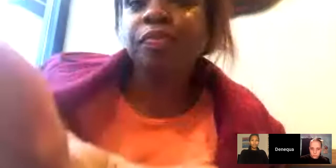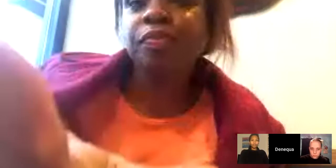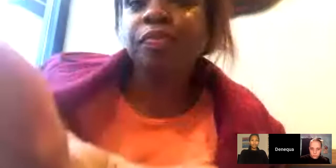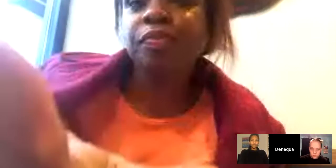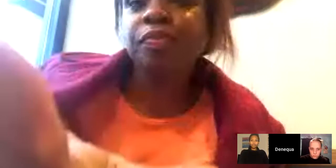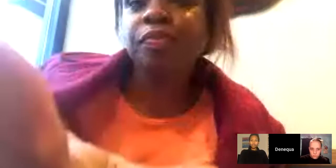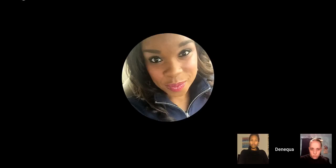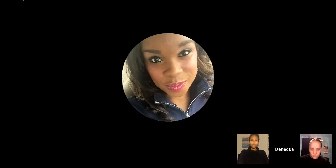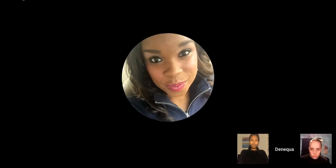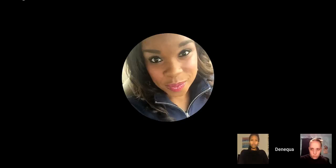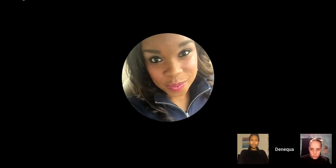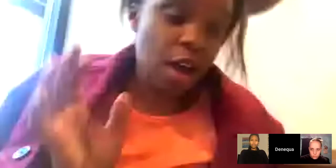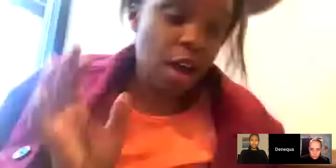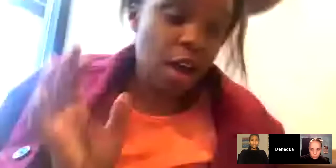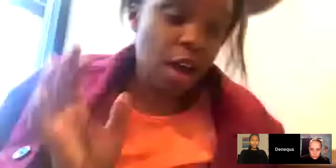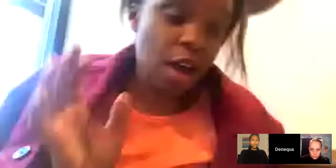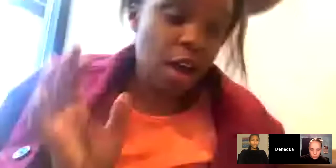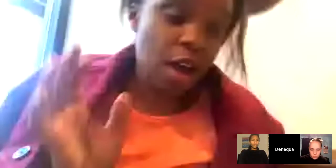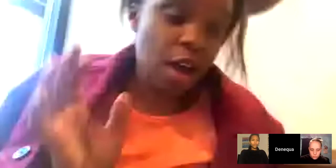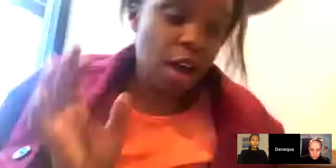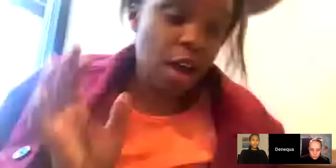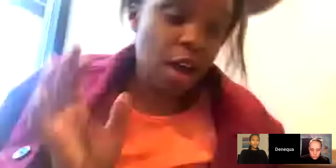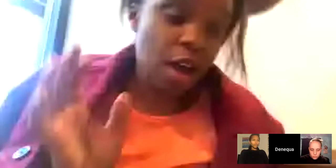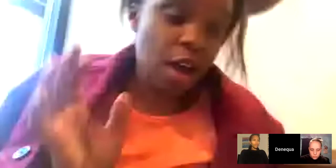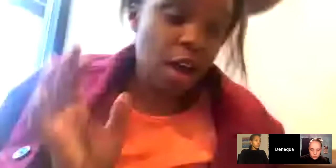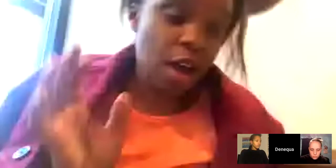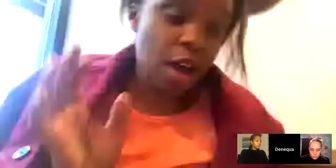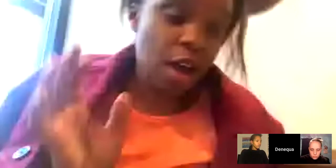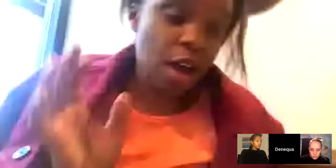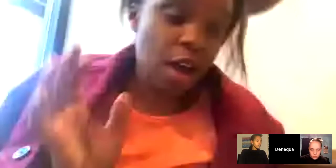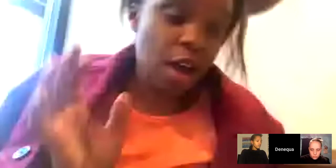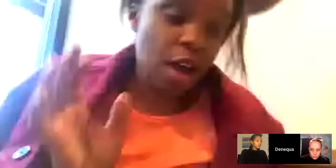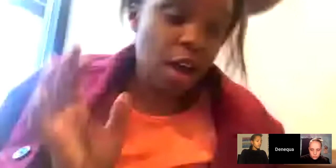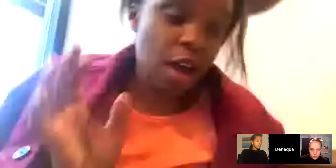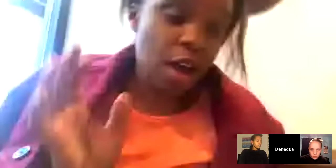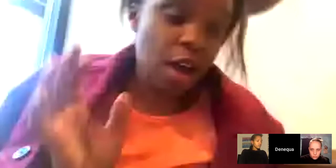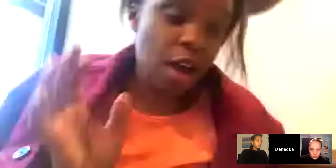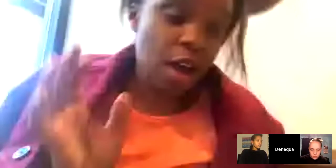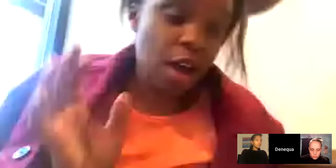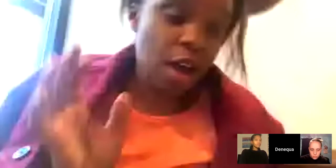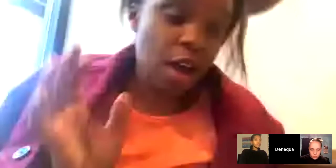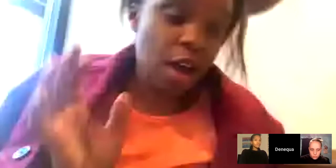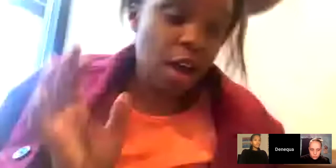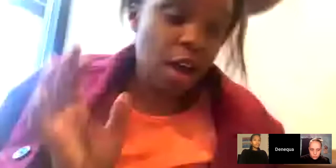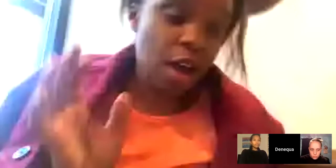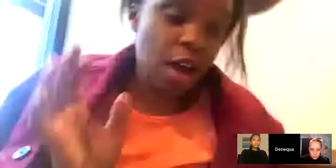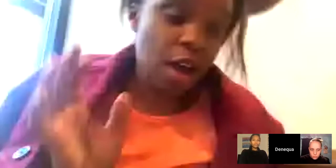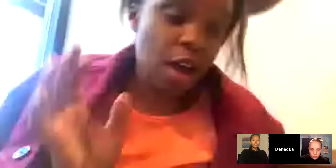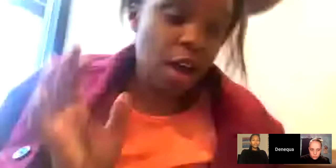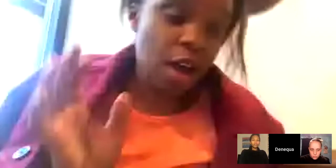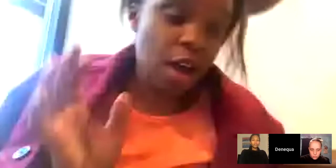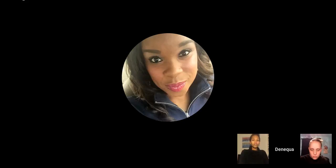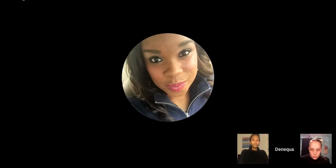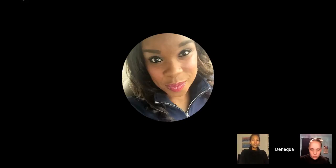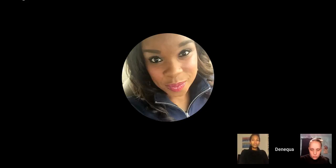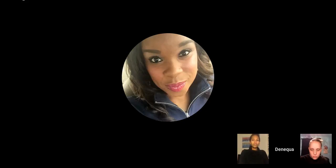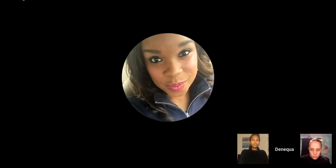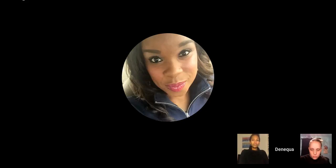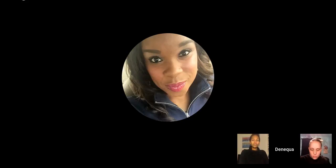It said 10 seconds. Didn't you say she did 10 seconds? I have it down written as 10 seconds. When she does this, like, face that